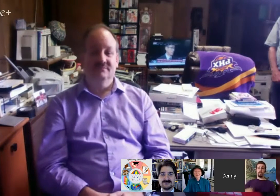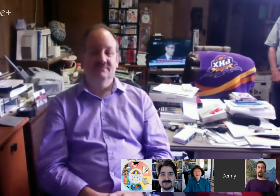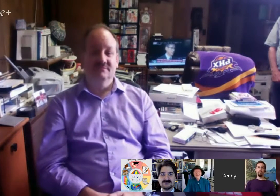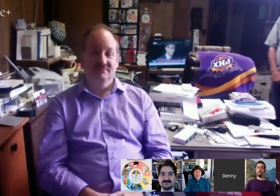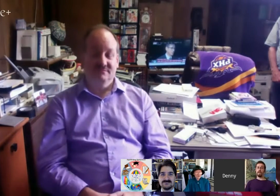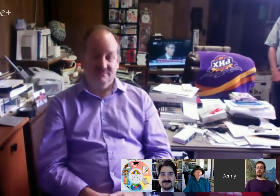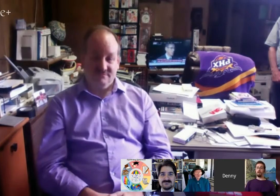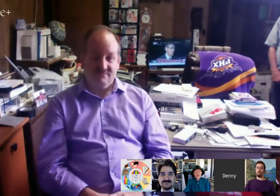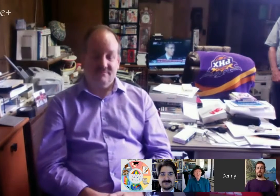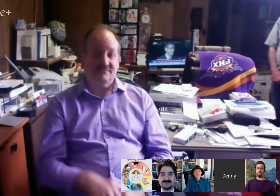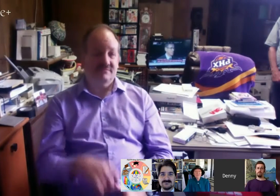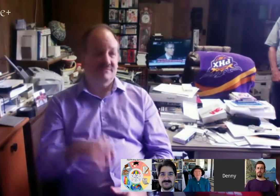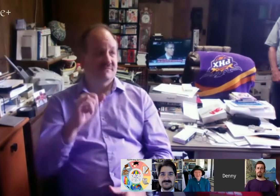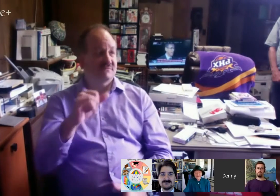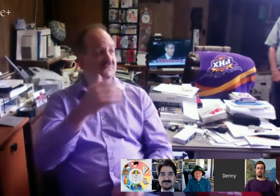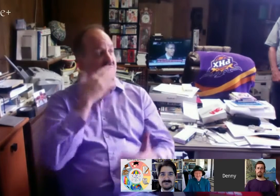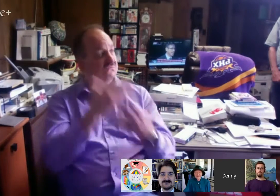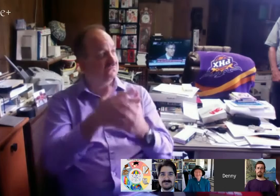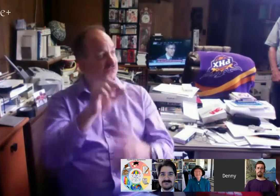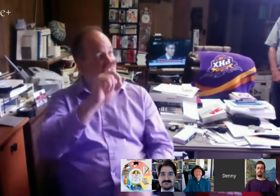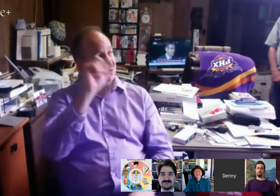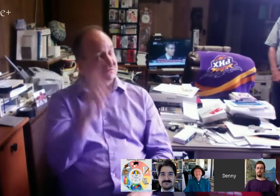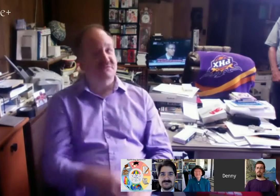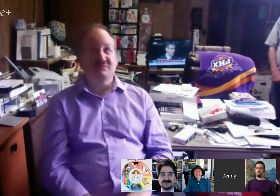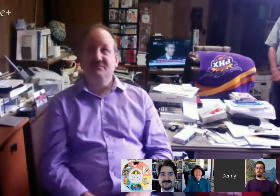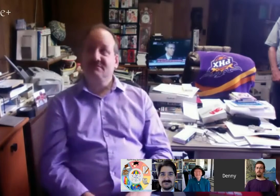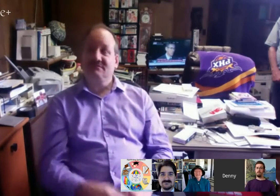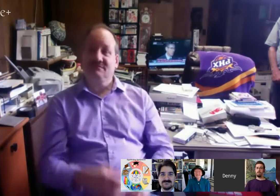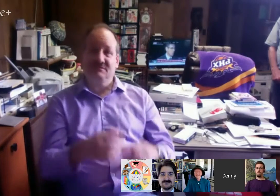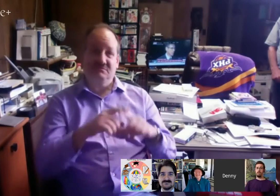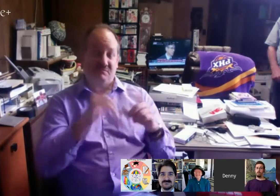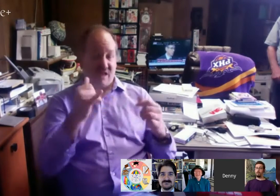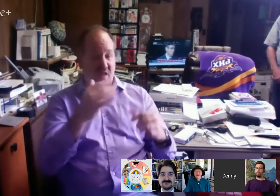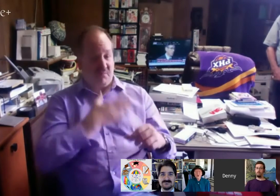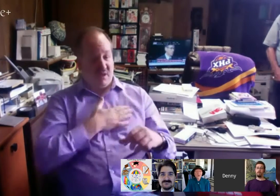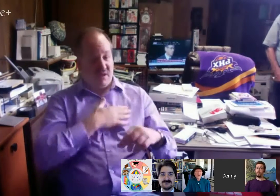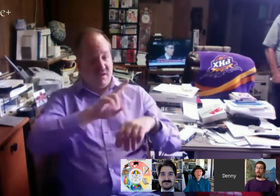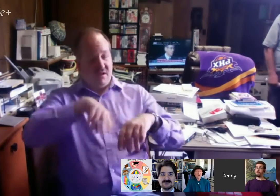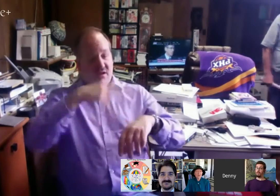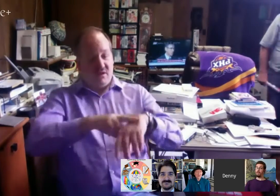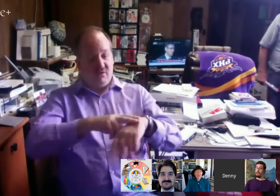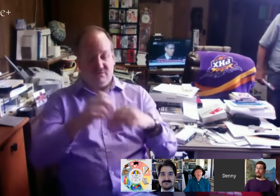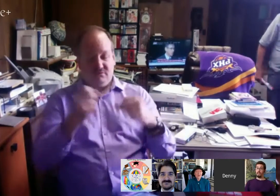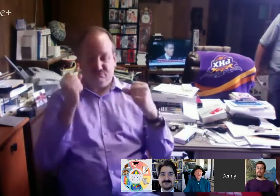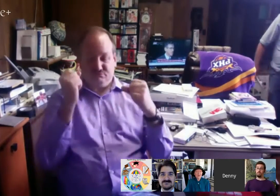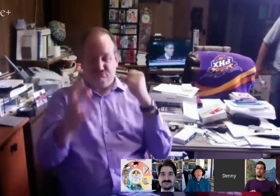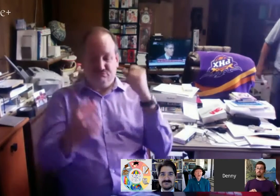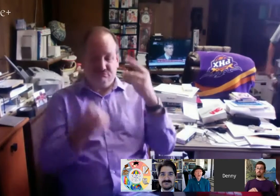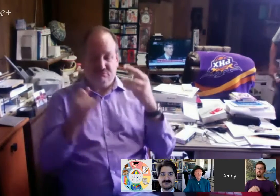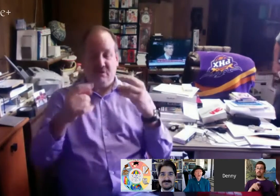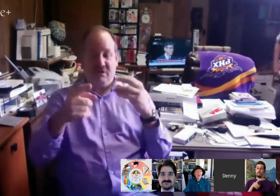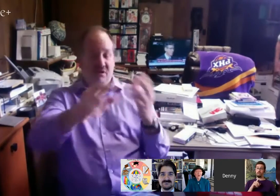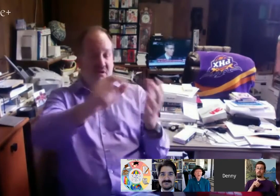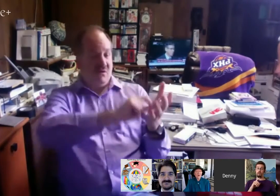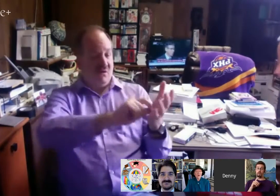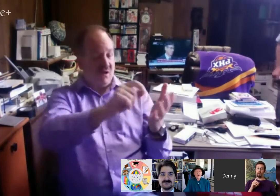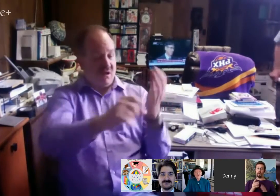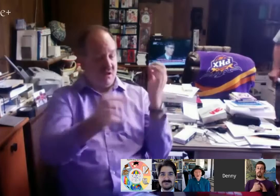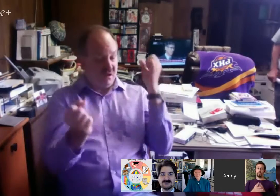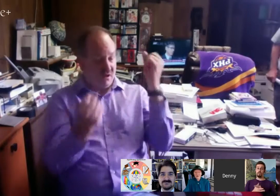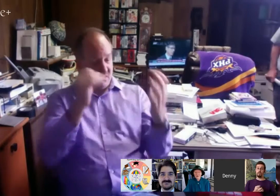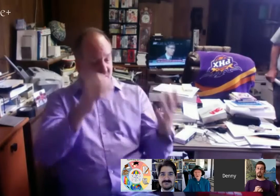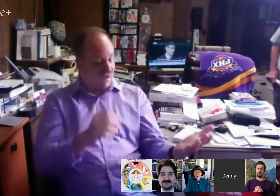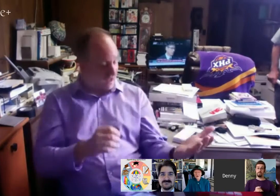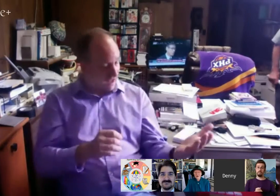Deaf? Oh yes, oh yes. But Okay, so that's a really